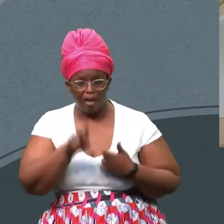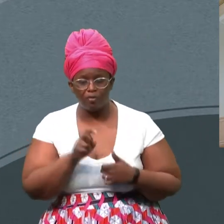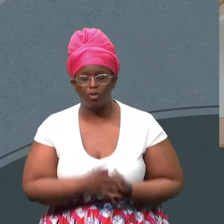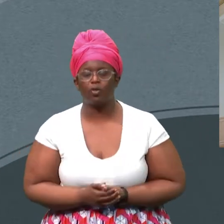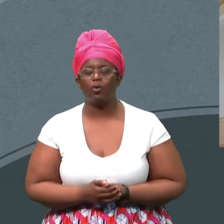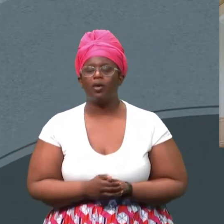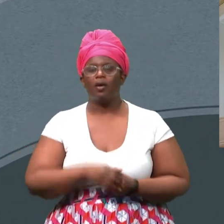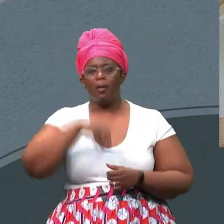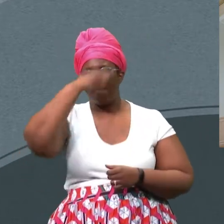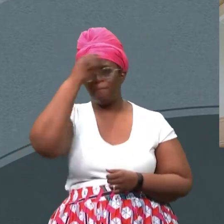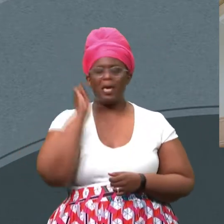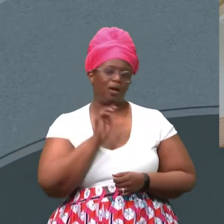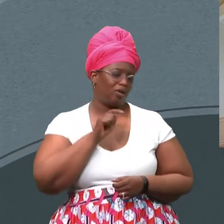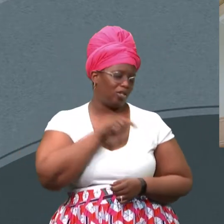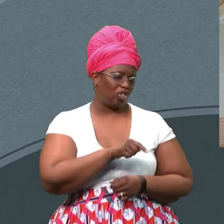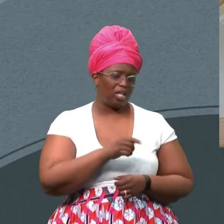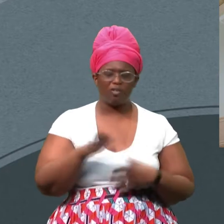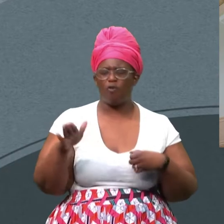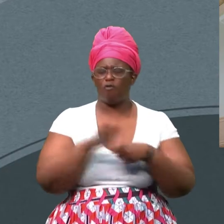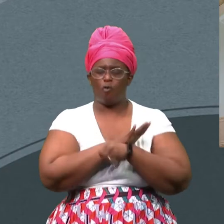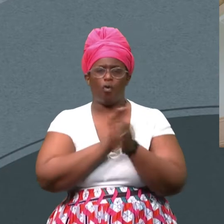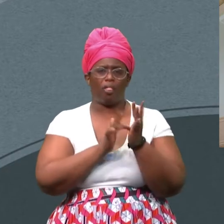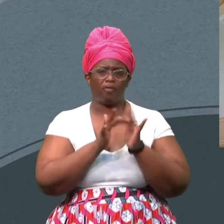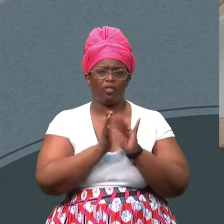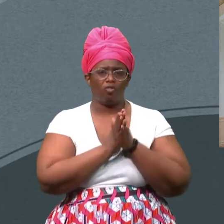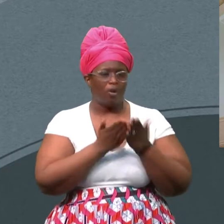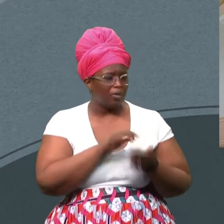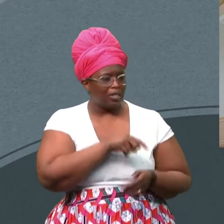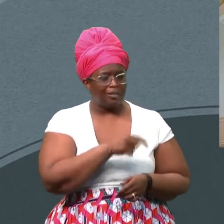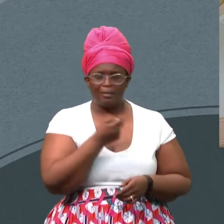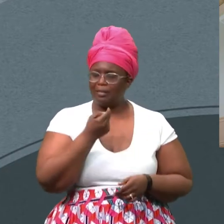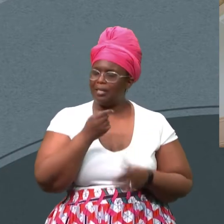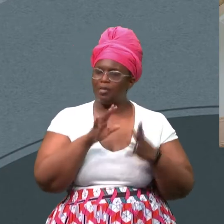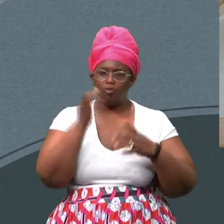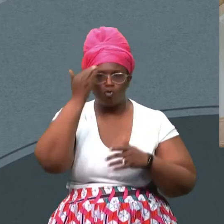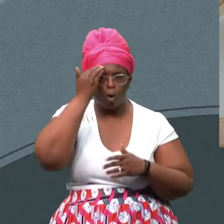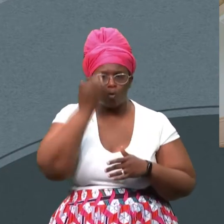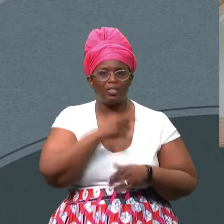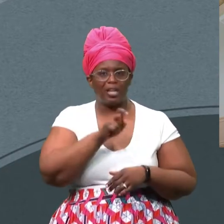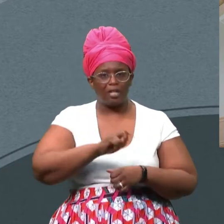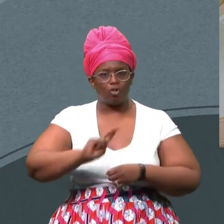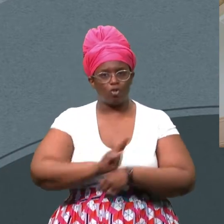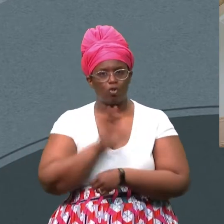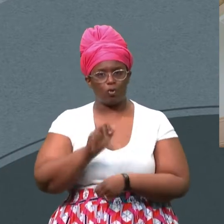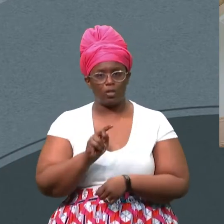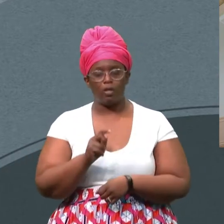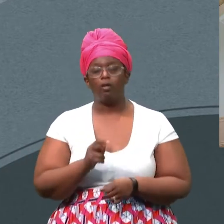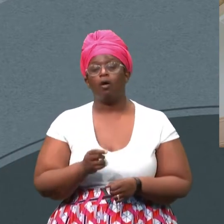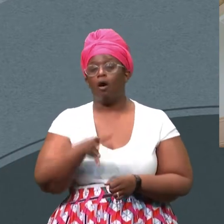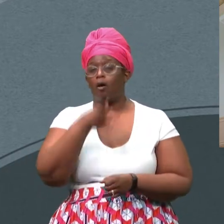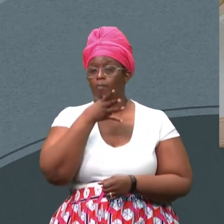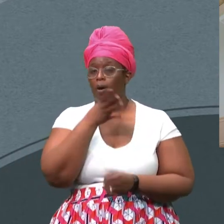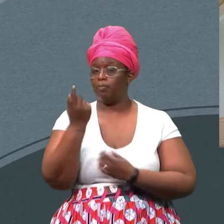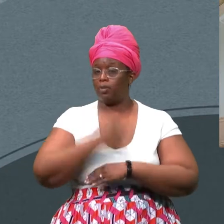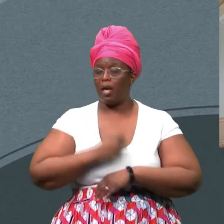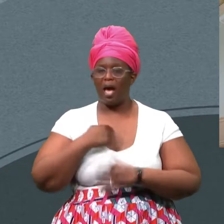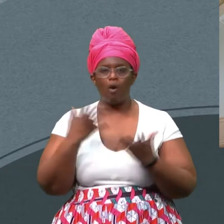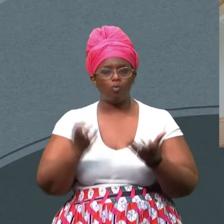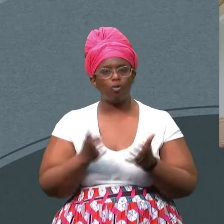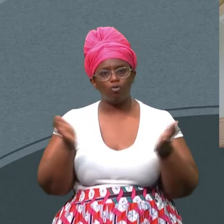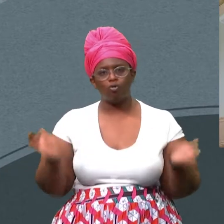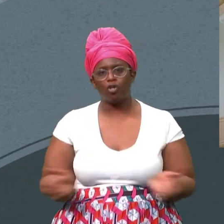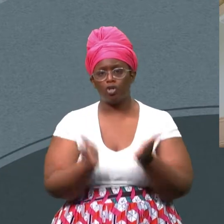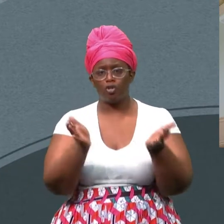that she understood, I need to use this word. And I want to encourage somebody on this Mother's Day, y'all, that as we begin